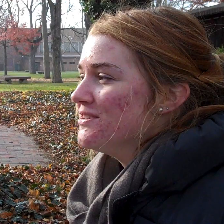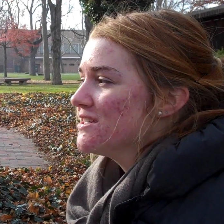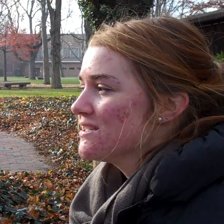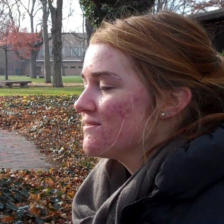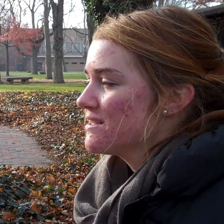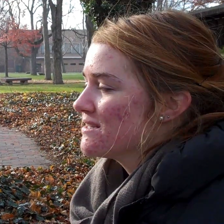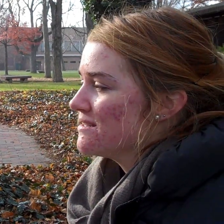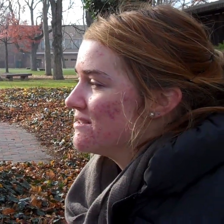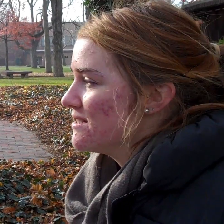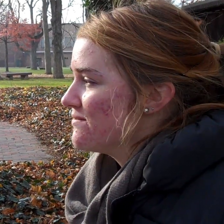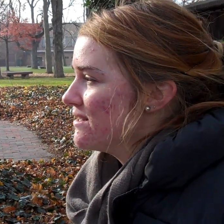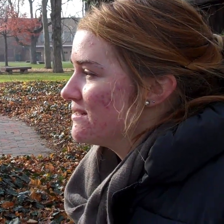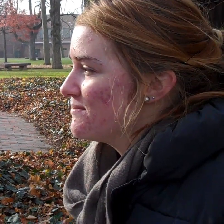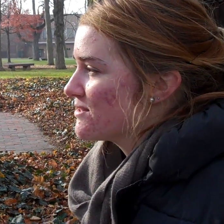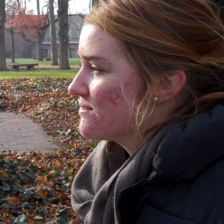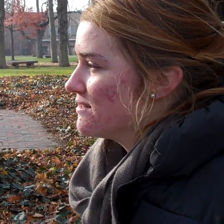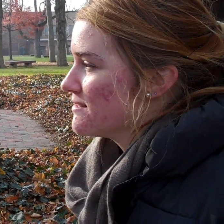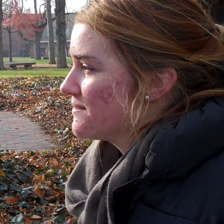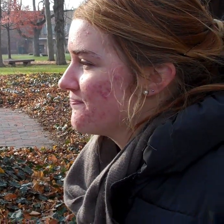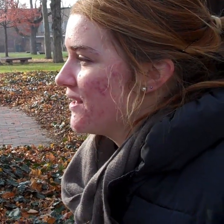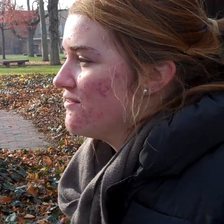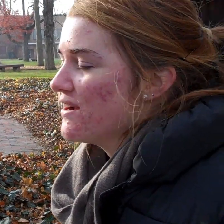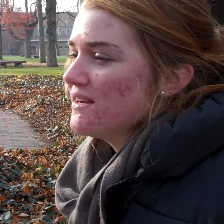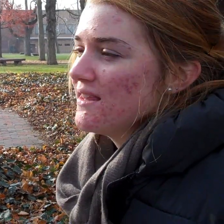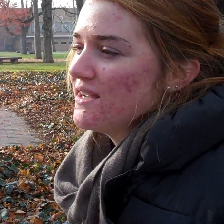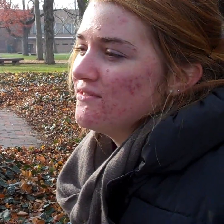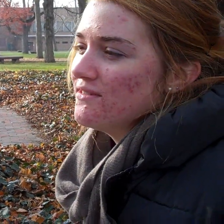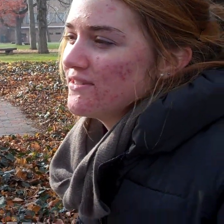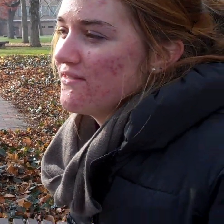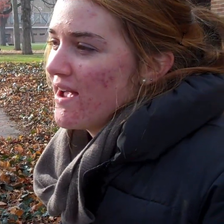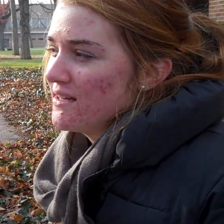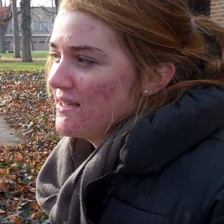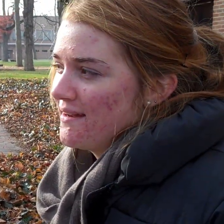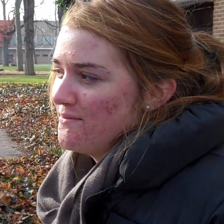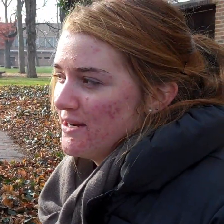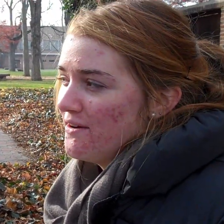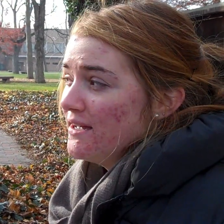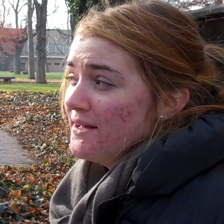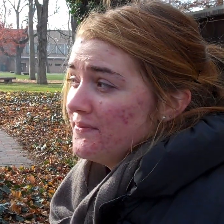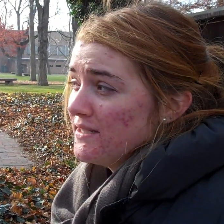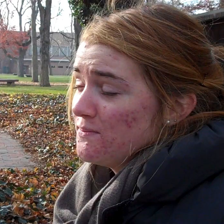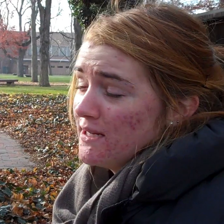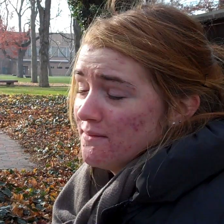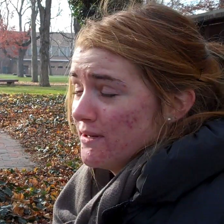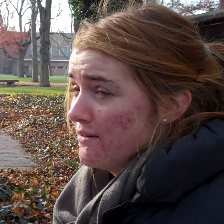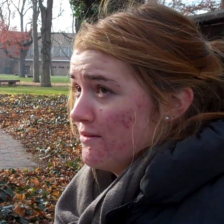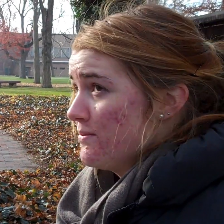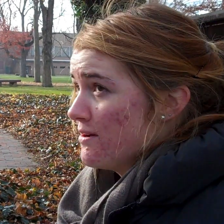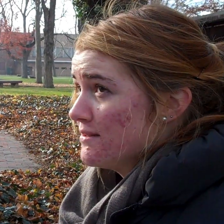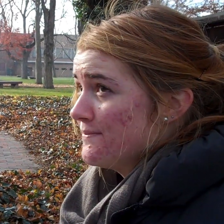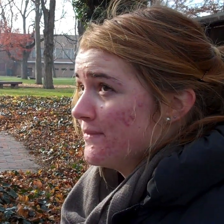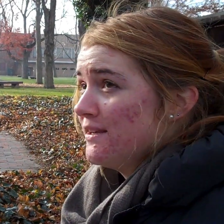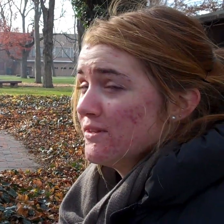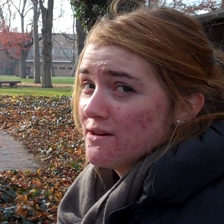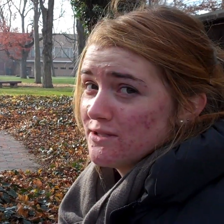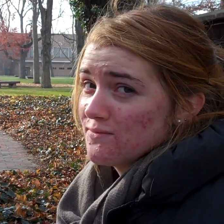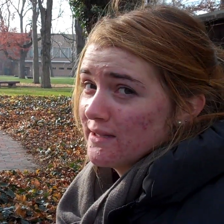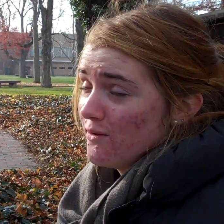You should just watch this. You should just videotape the squirrels. They're very thankful for the fact that I put out these peanut butter oat balls, even though it's really